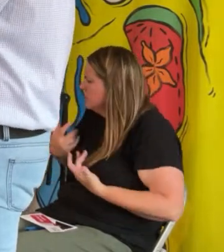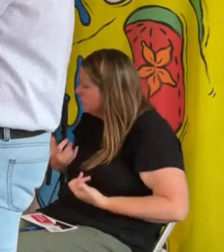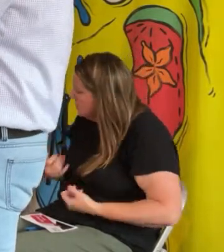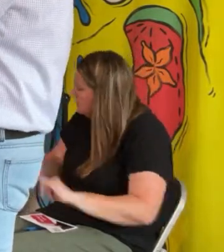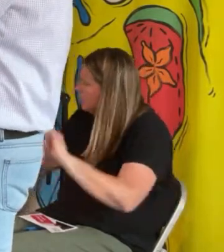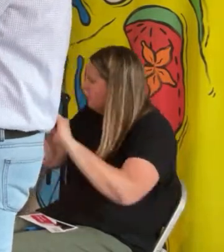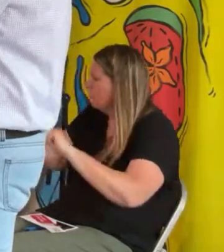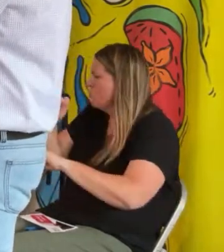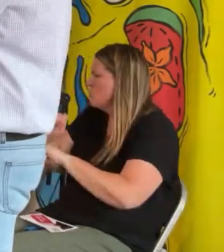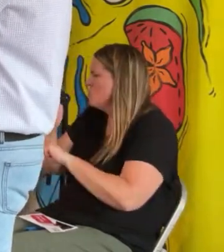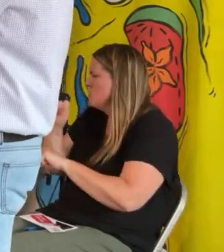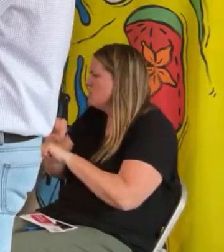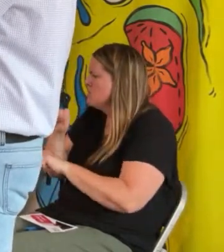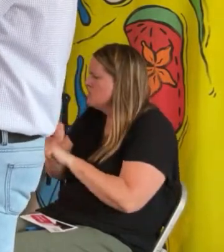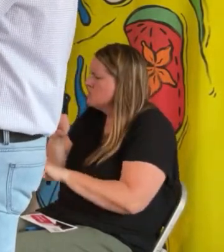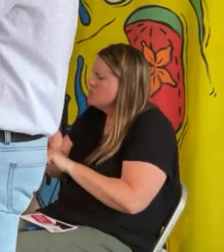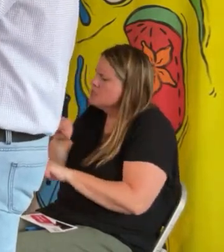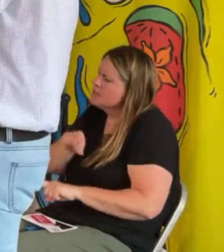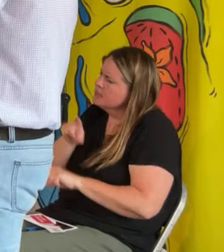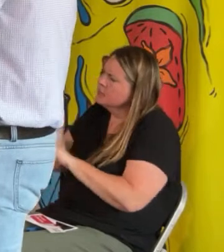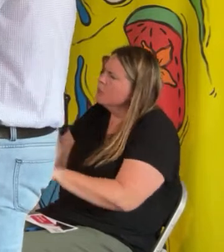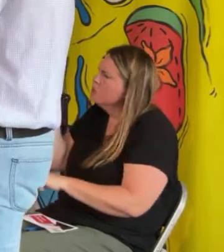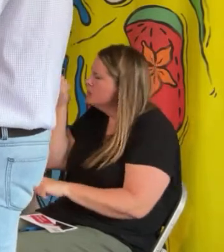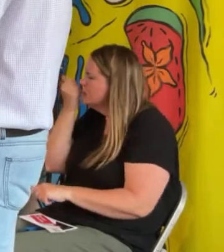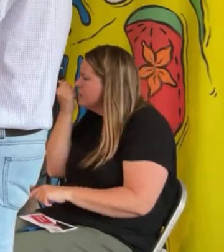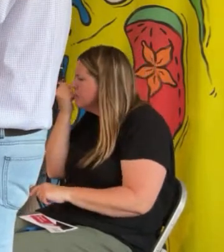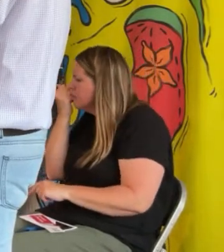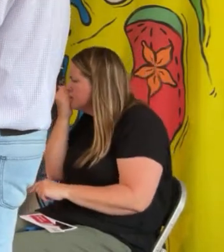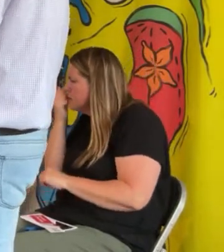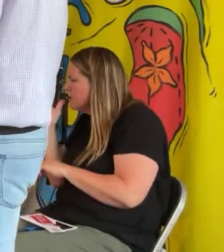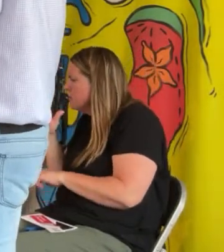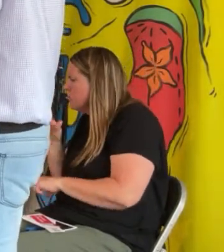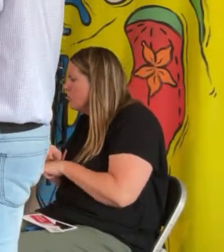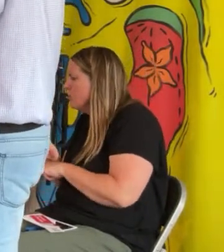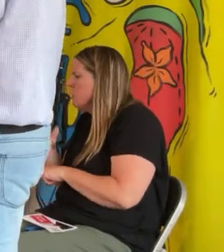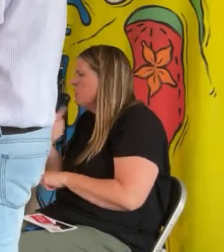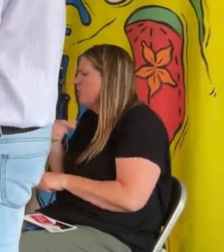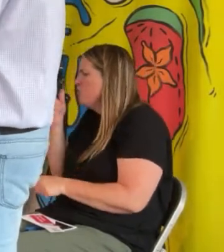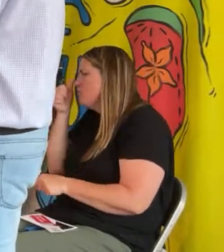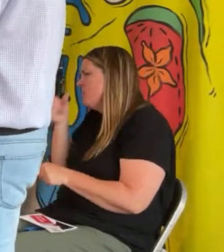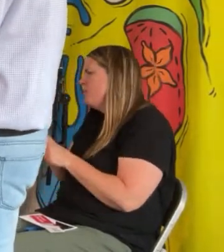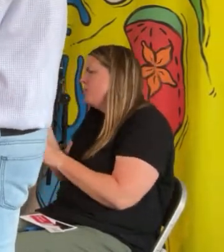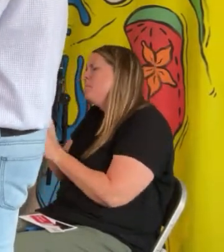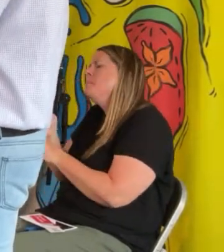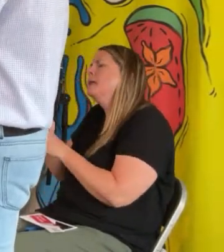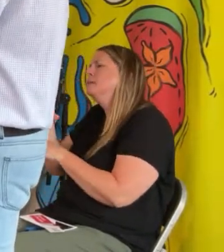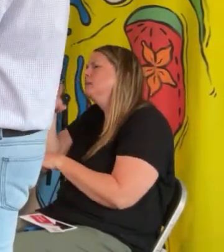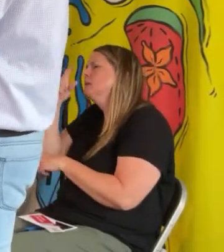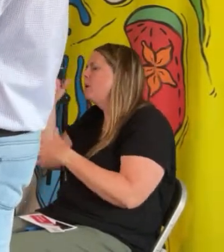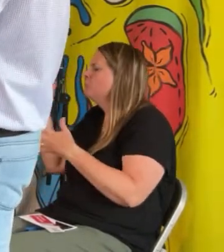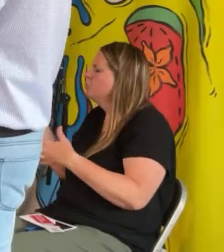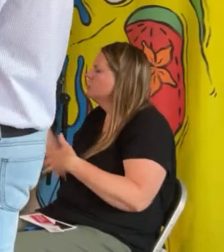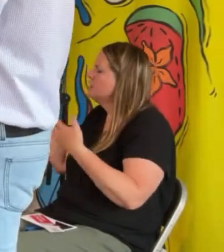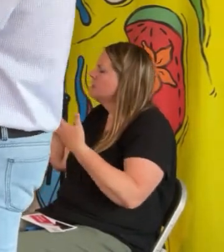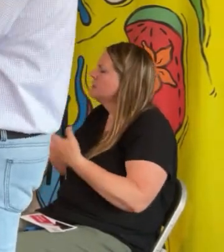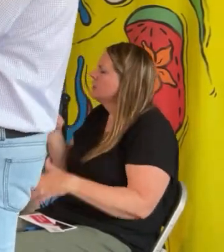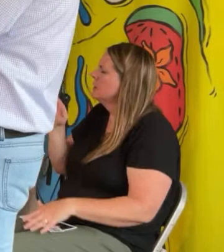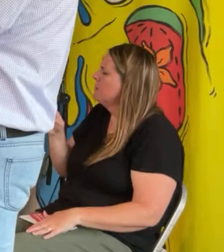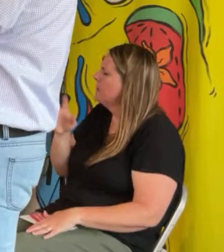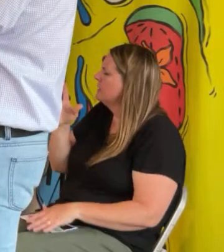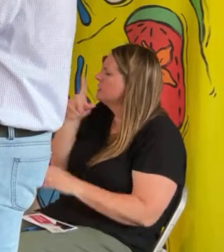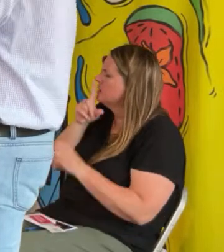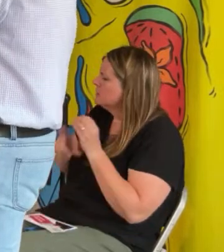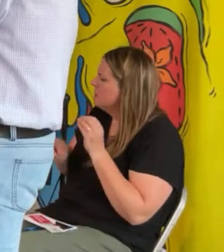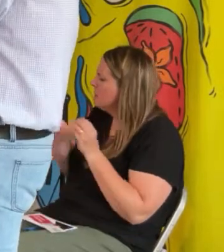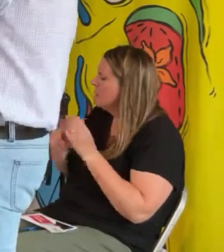of dentist appointments, of remembering to make a salmon salad basil tomatoes.